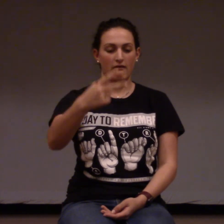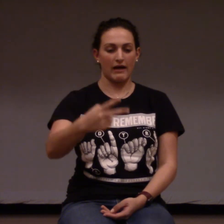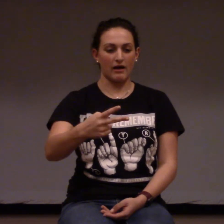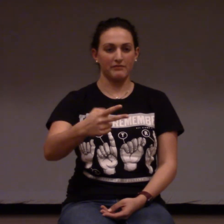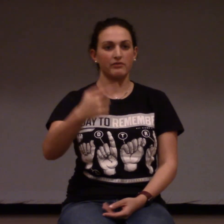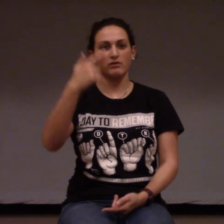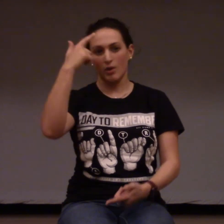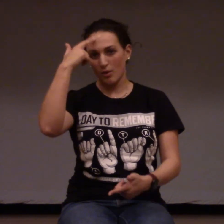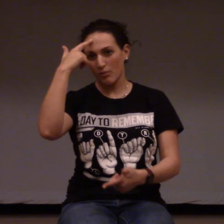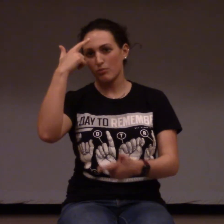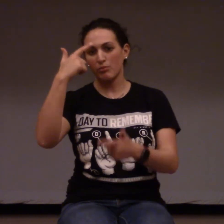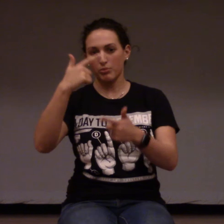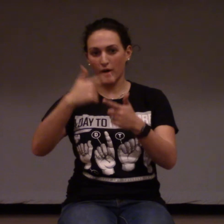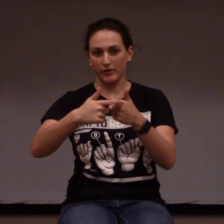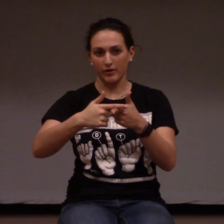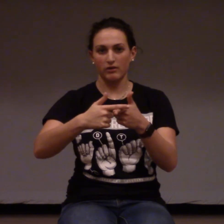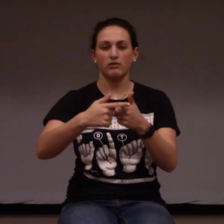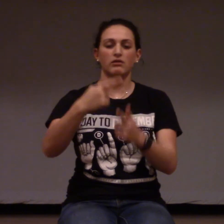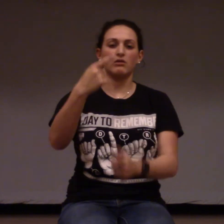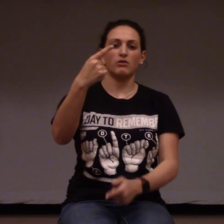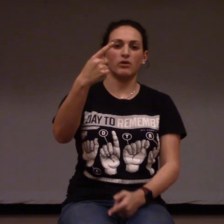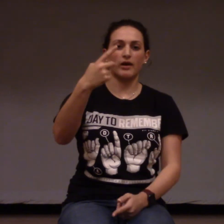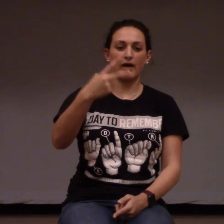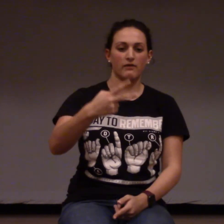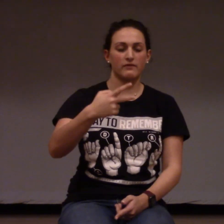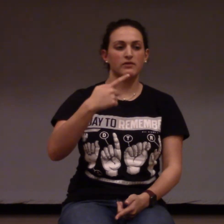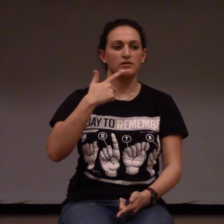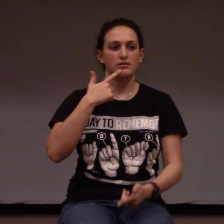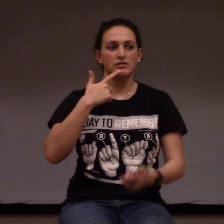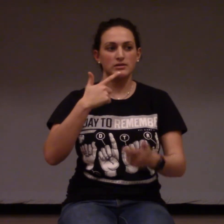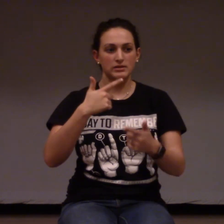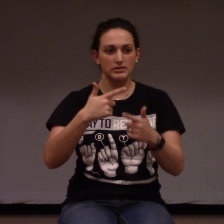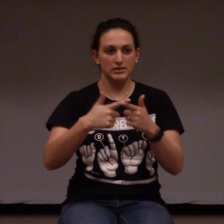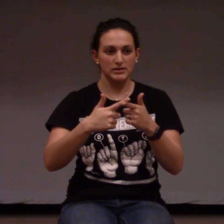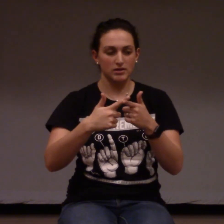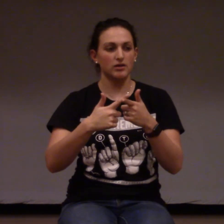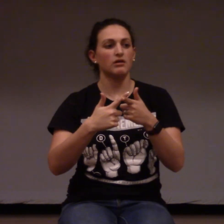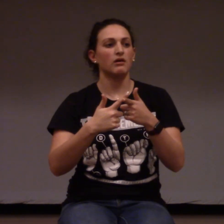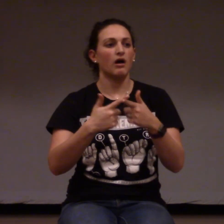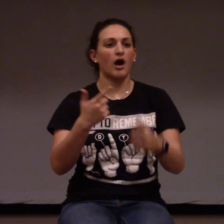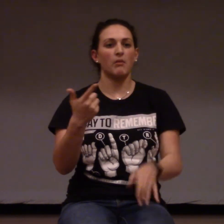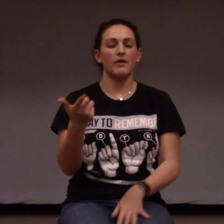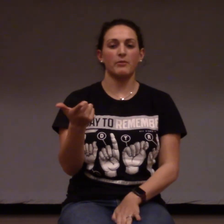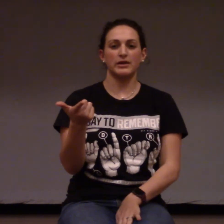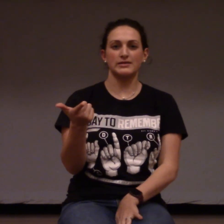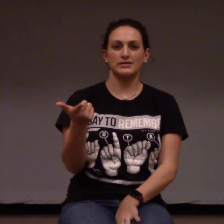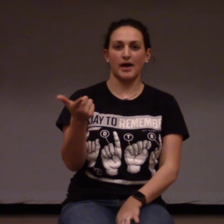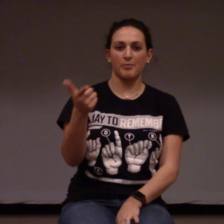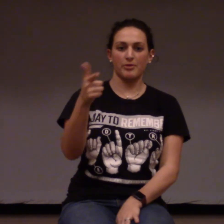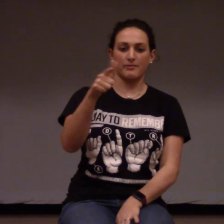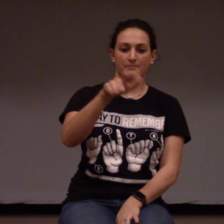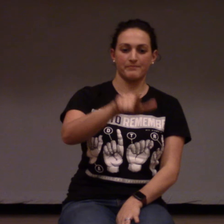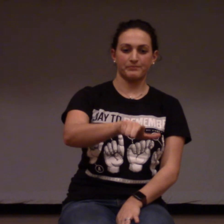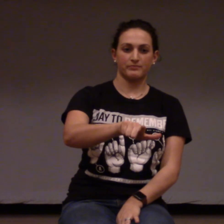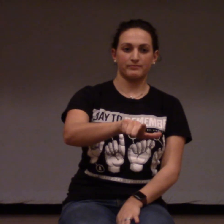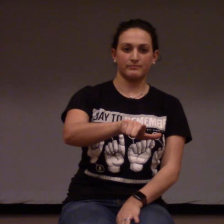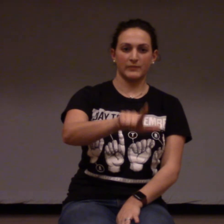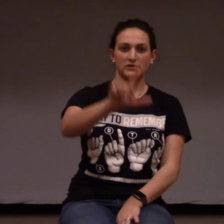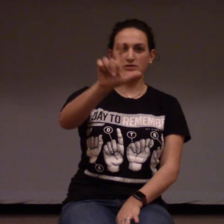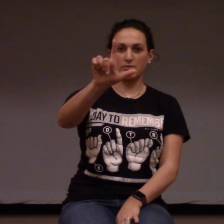Half brother or half sister. And then we did step. So it's going to be an